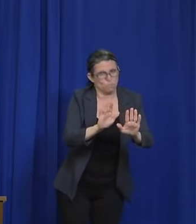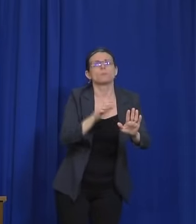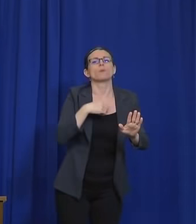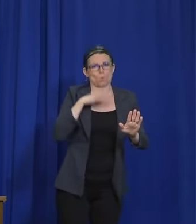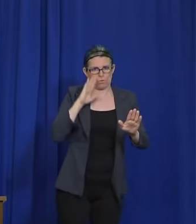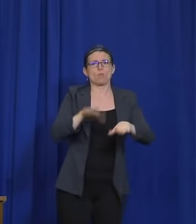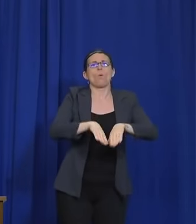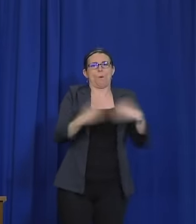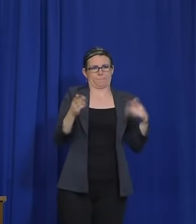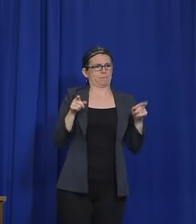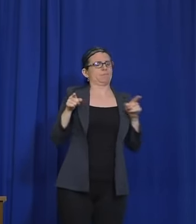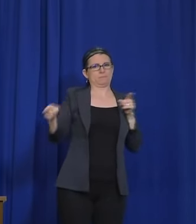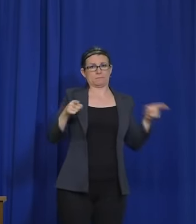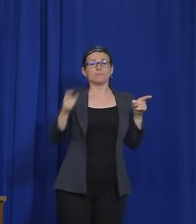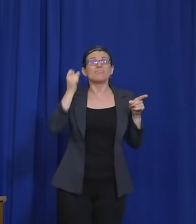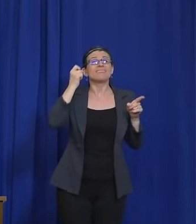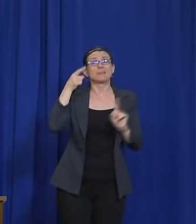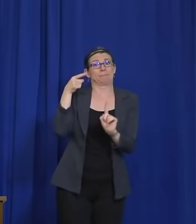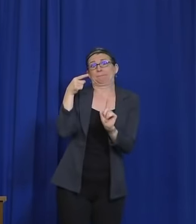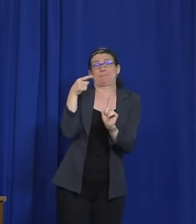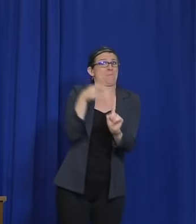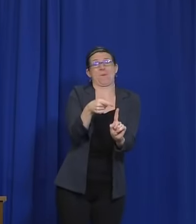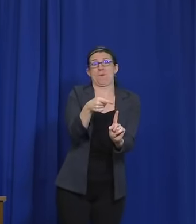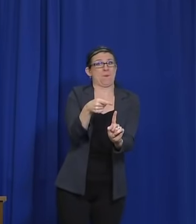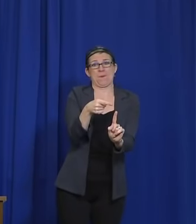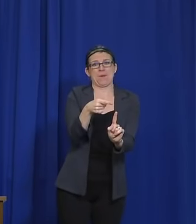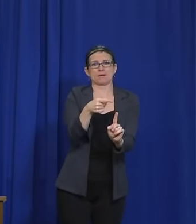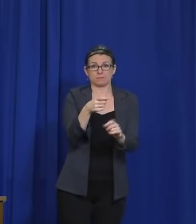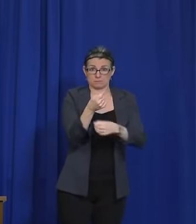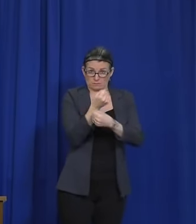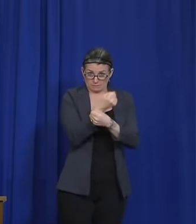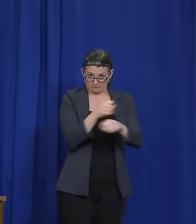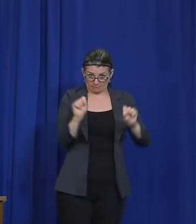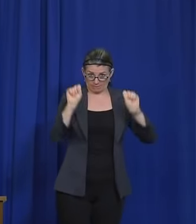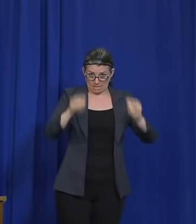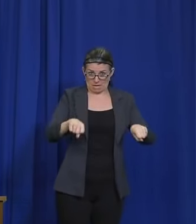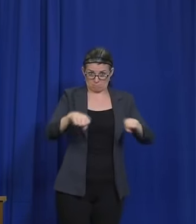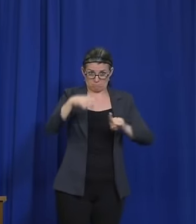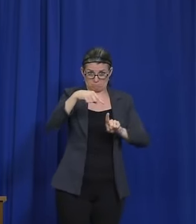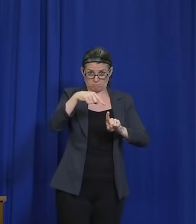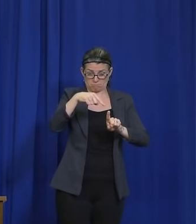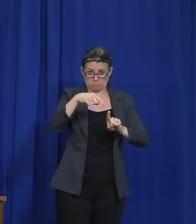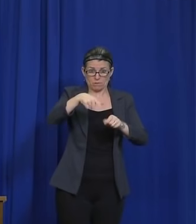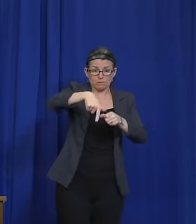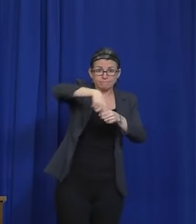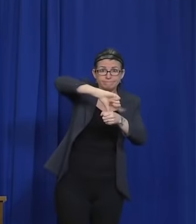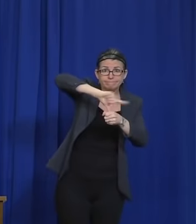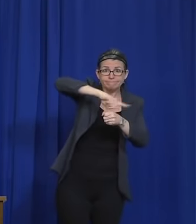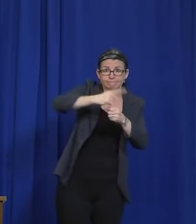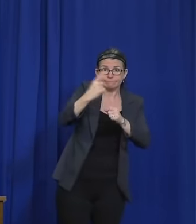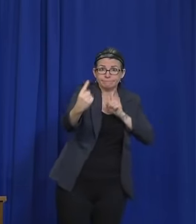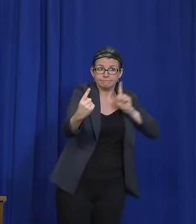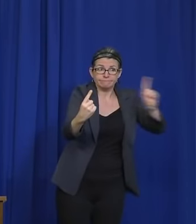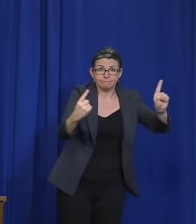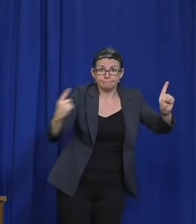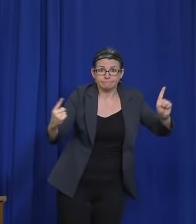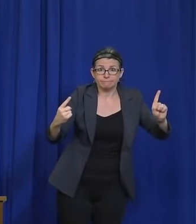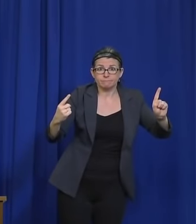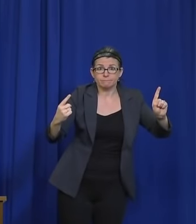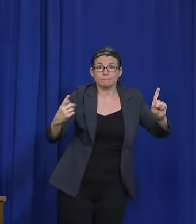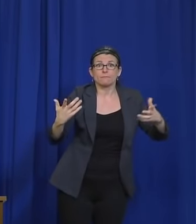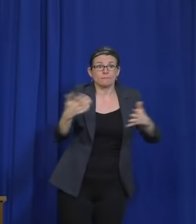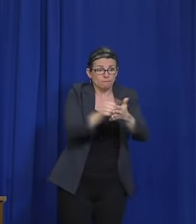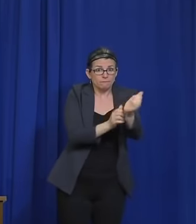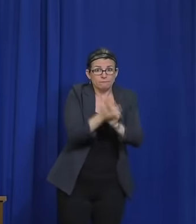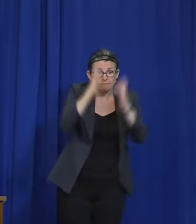gradually based on whether they can conduct business safely with all relevant public health guidelines.